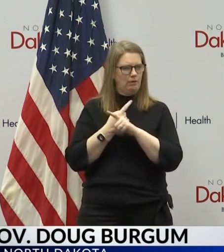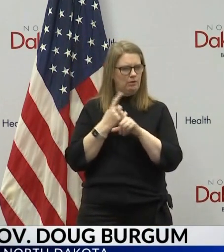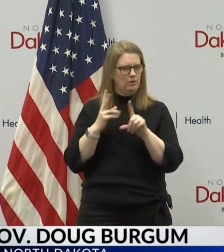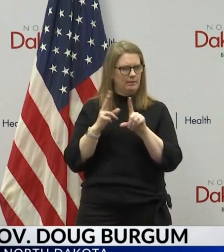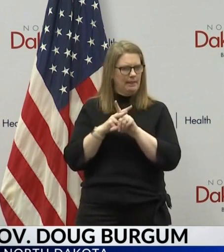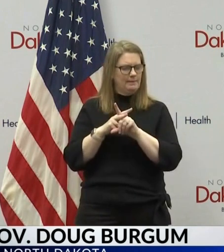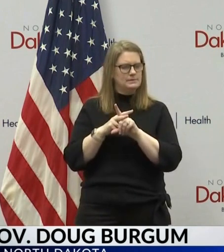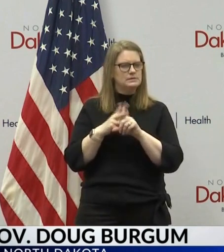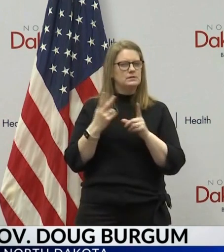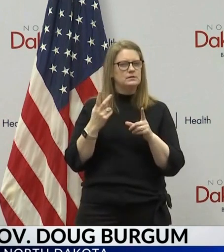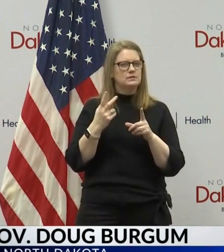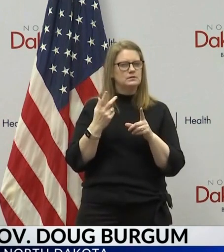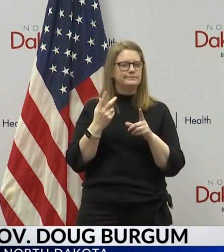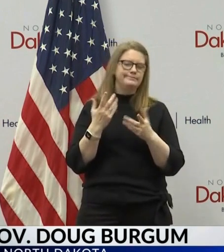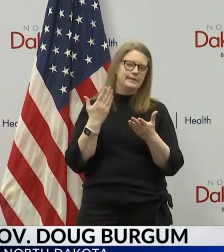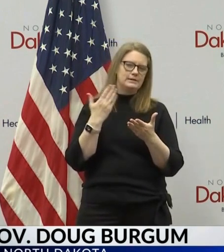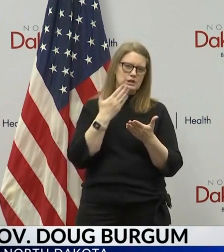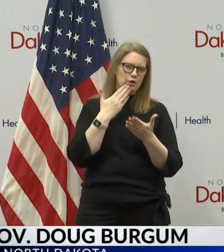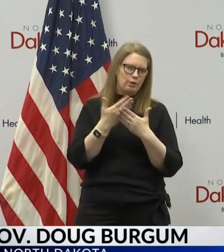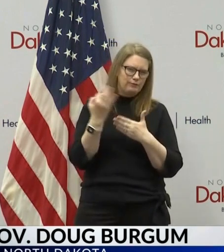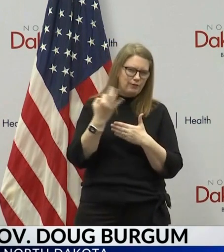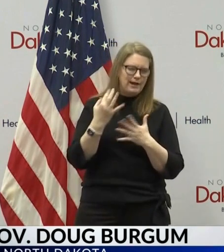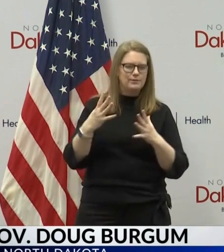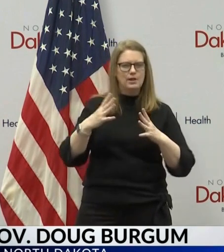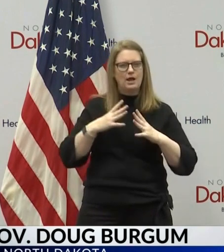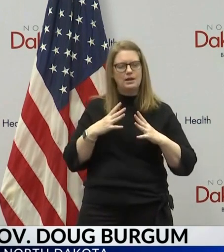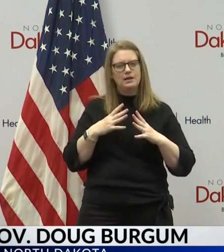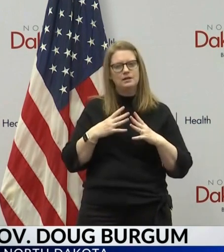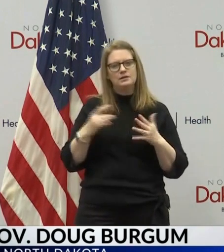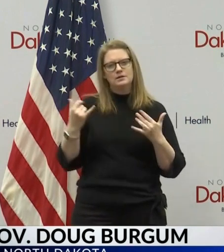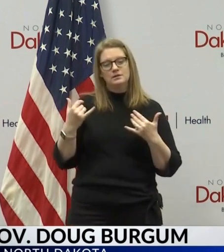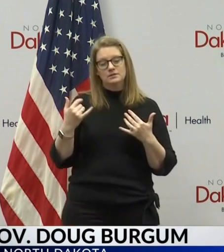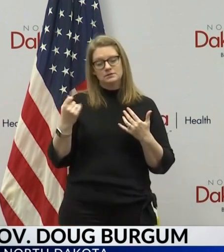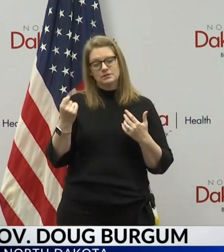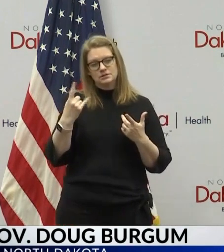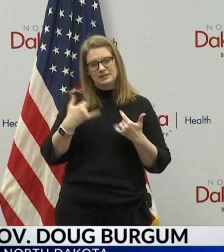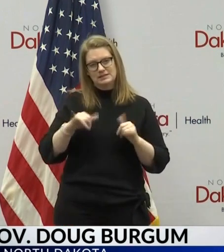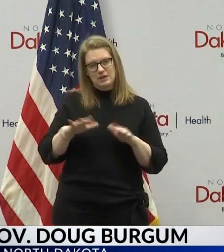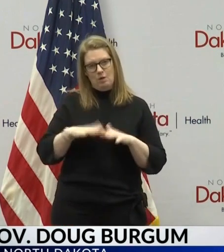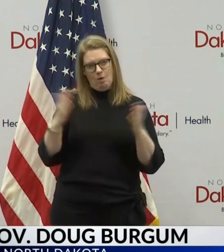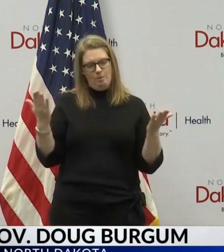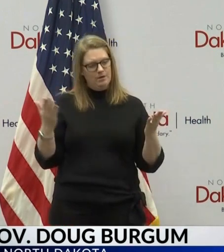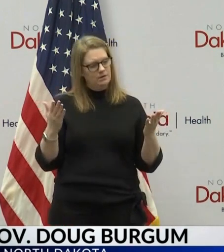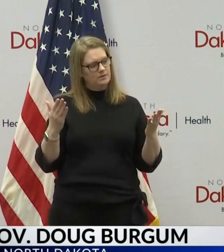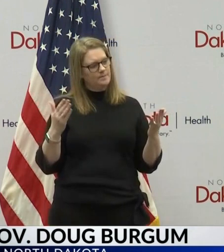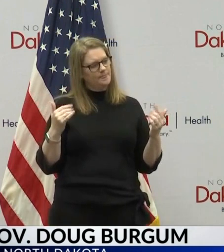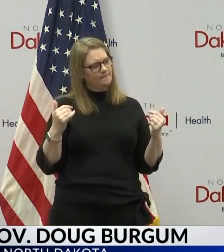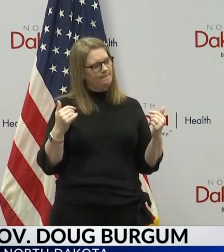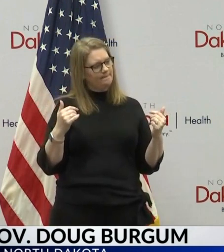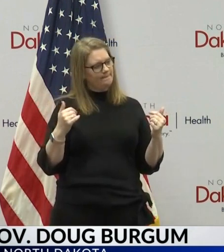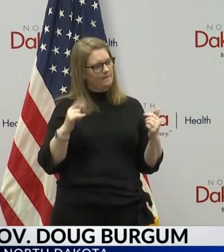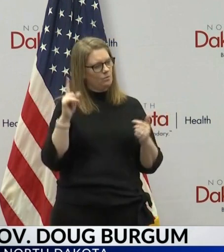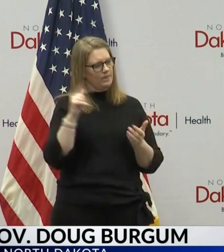the, perhaps because it was Good Friday and it was a holiday, but we were still open receiving those claims.